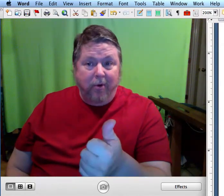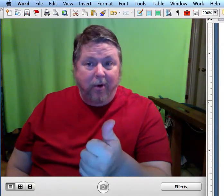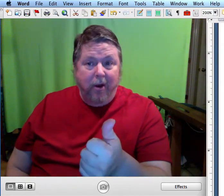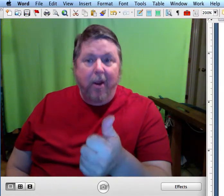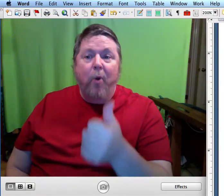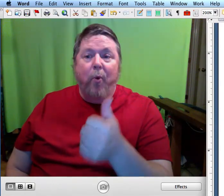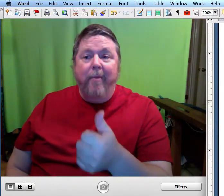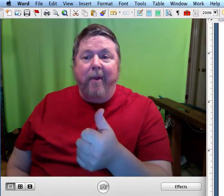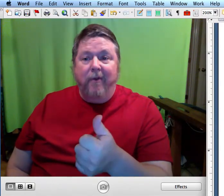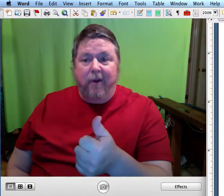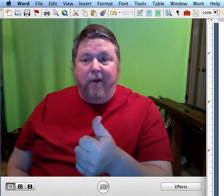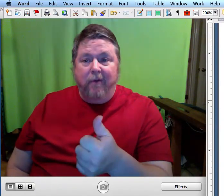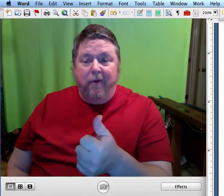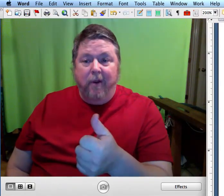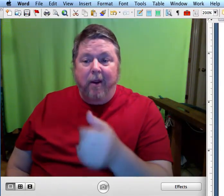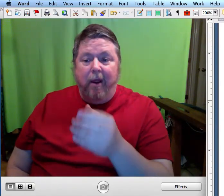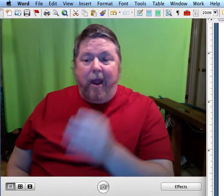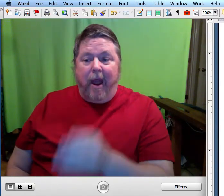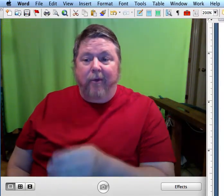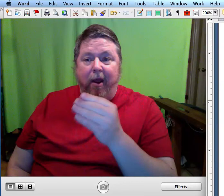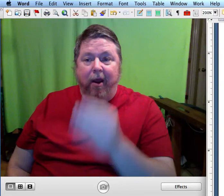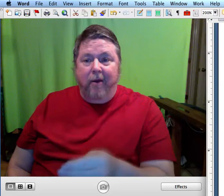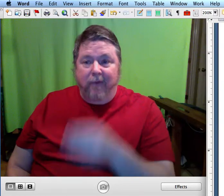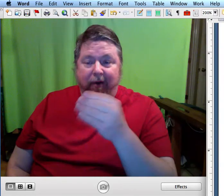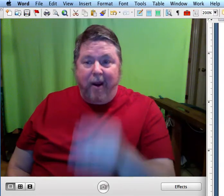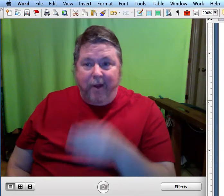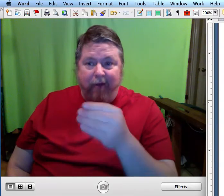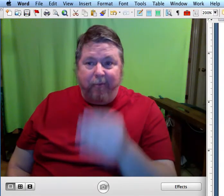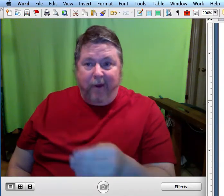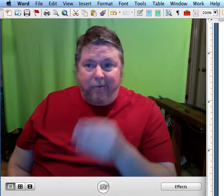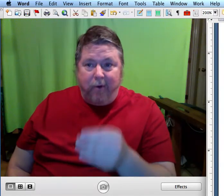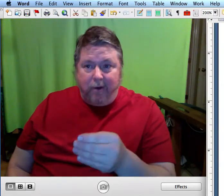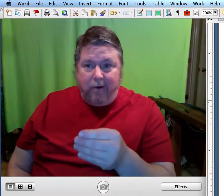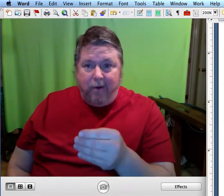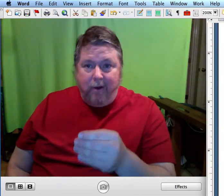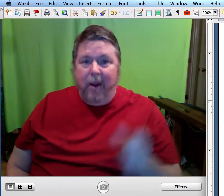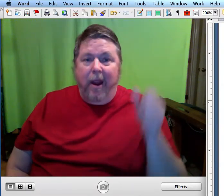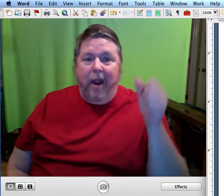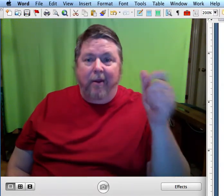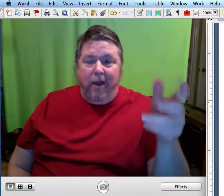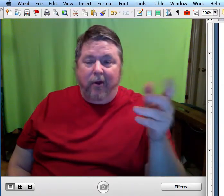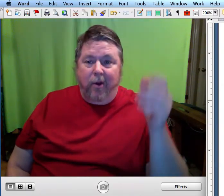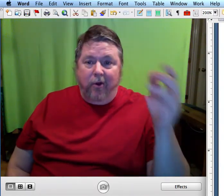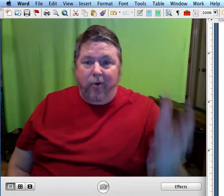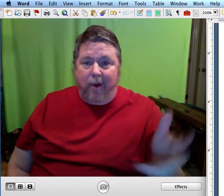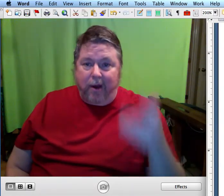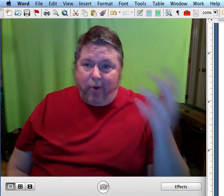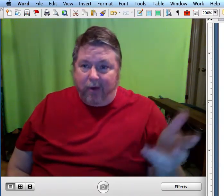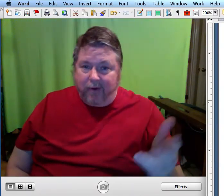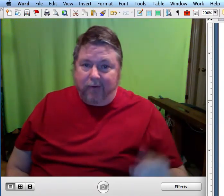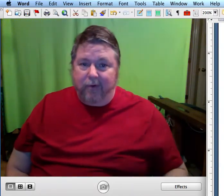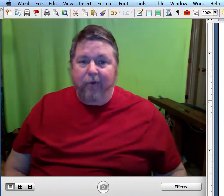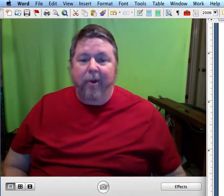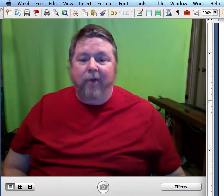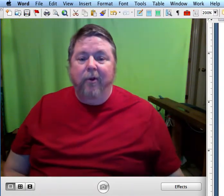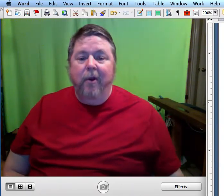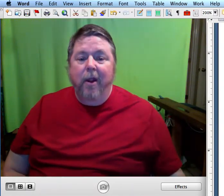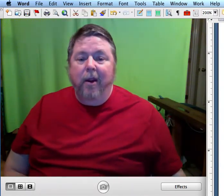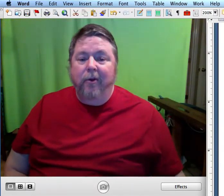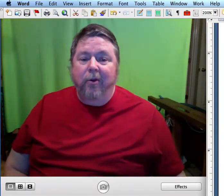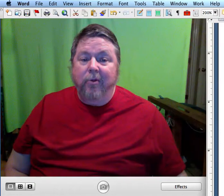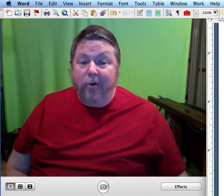remember what a message is outside of the time that it's being spoken, and that you can correctly process this